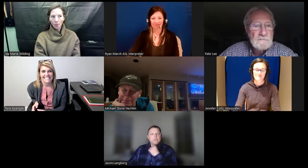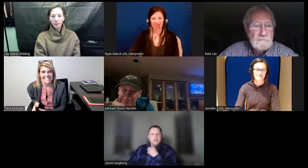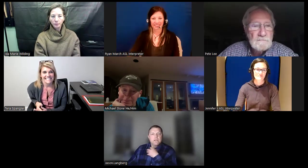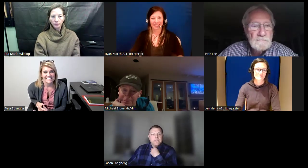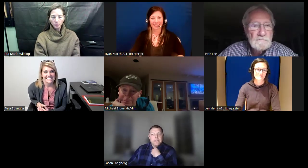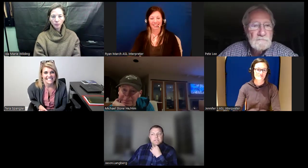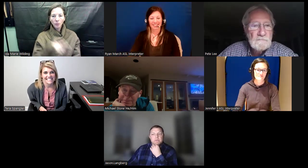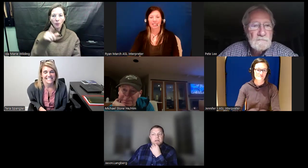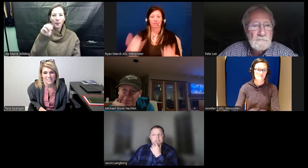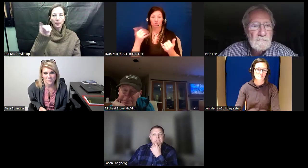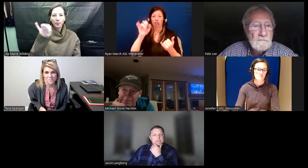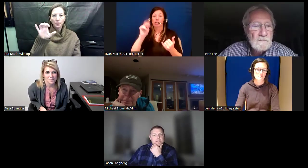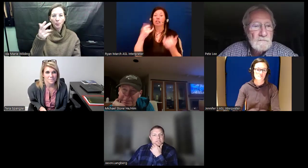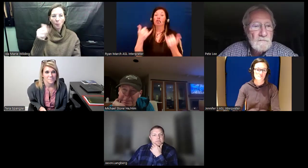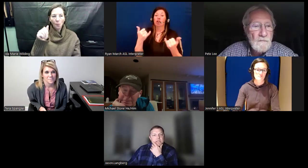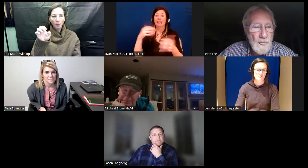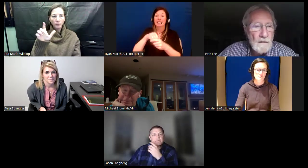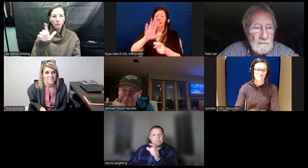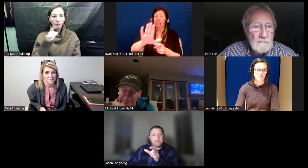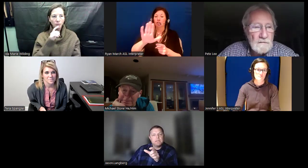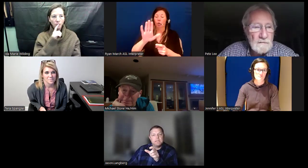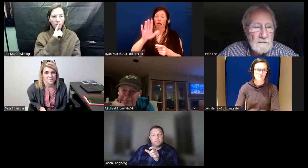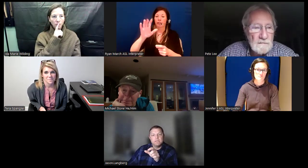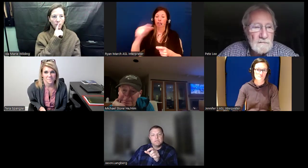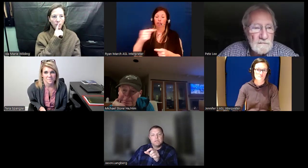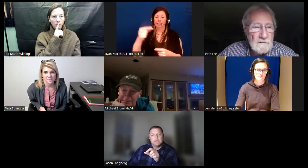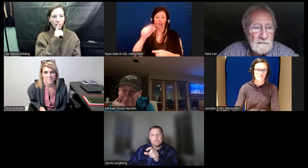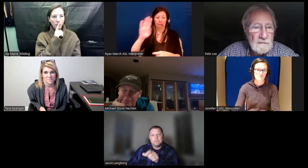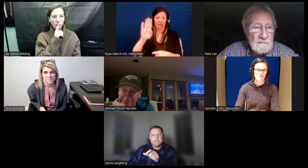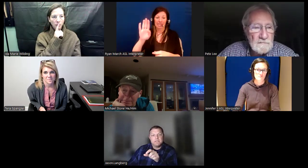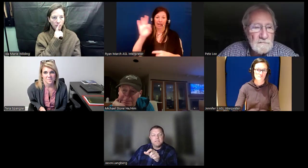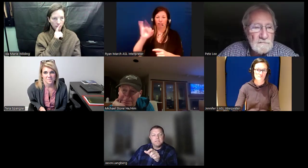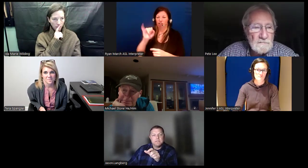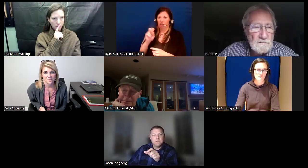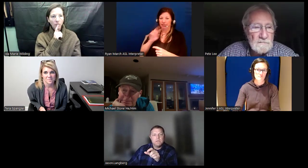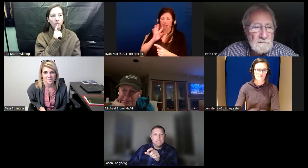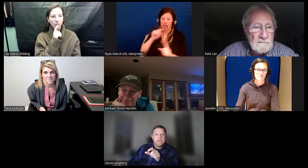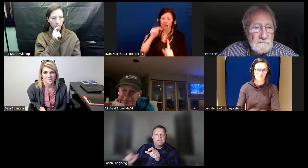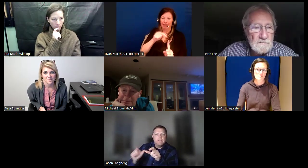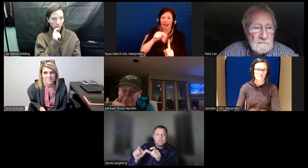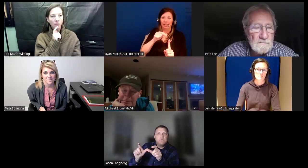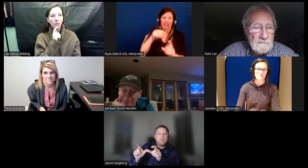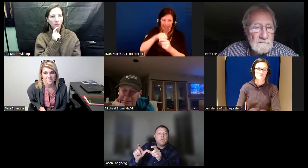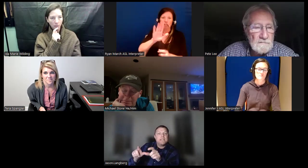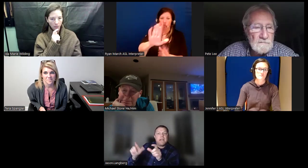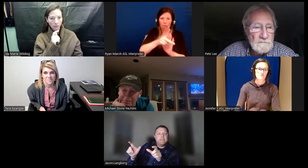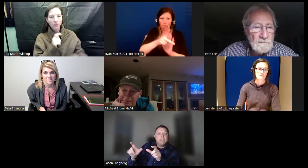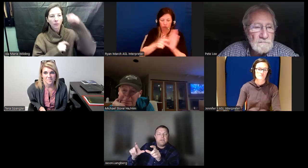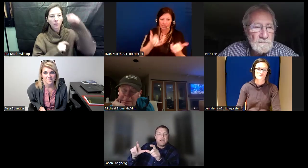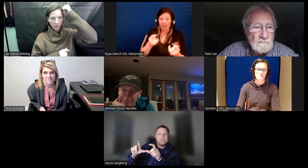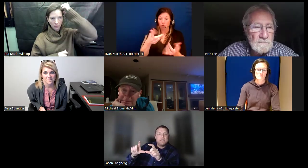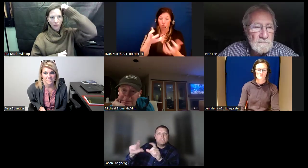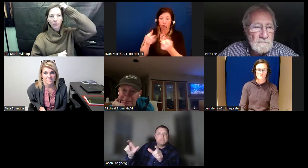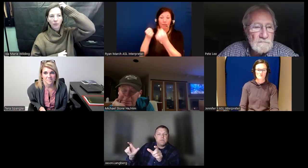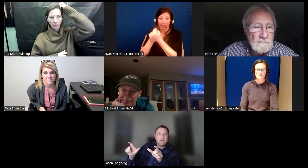And currently it is in your policy. The GBF policy is what specifies it. So if you were wanting to advocate for